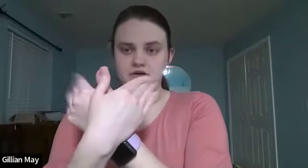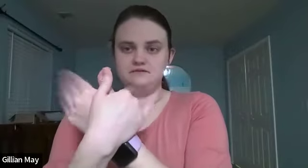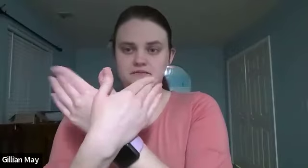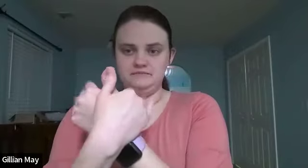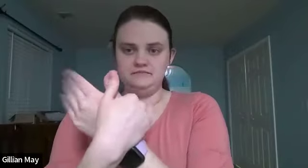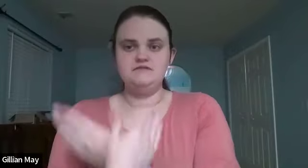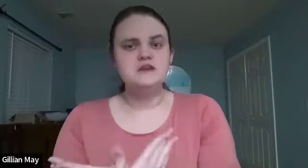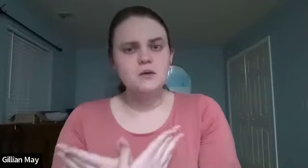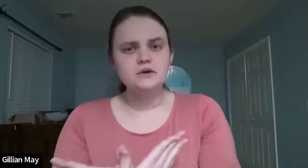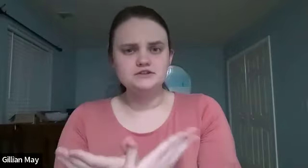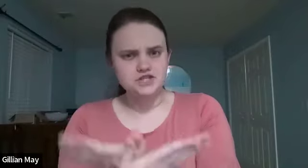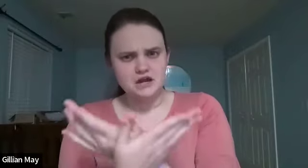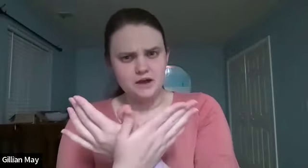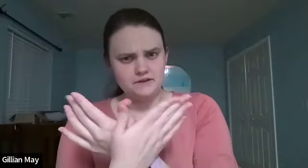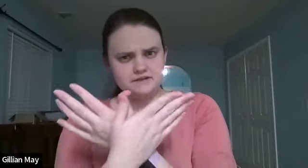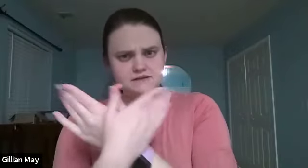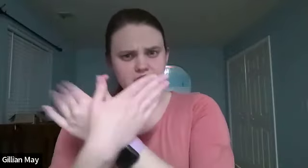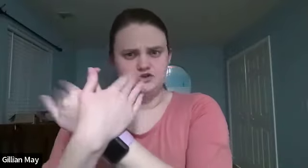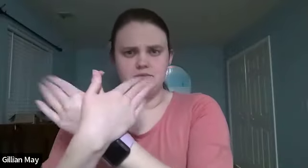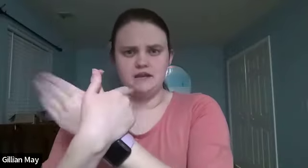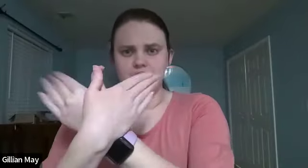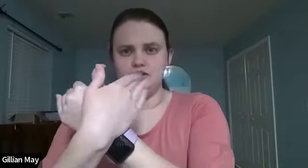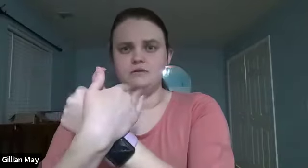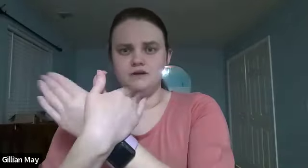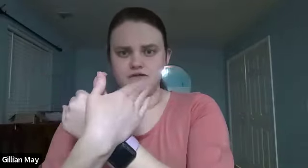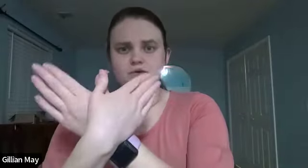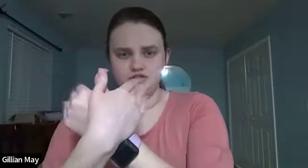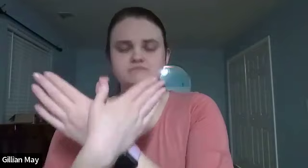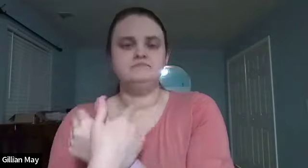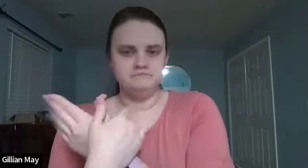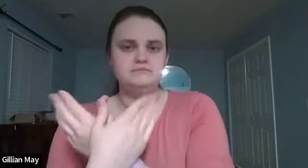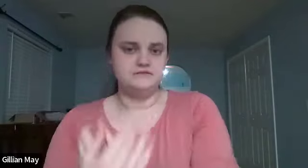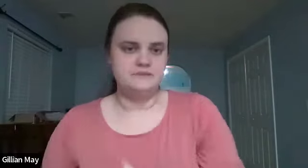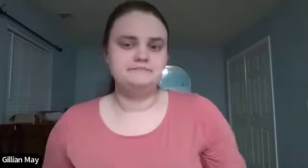Butterfly. If you think about when you do shadow puppets and you try to make a bird or a butterfly motion, butterfly.